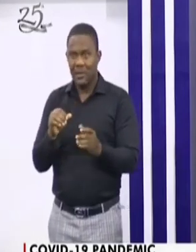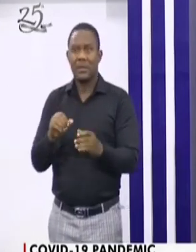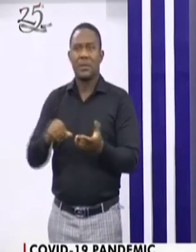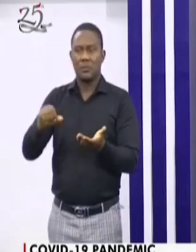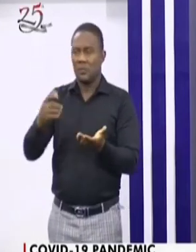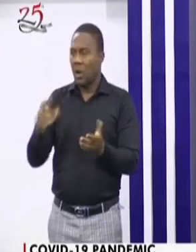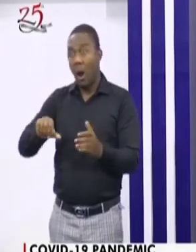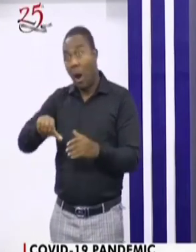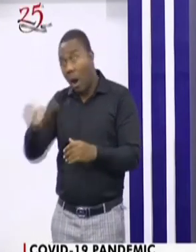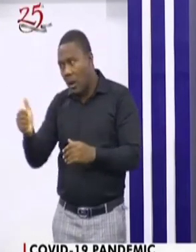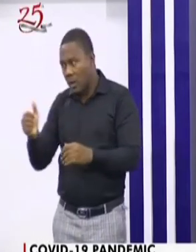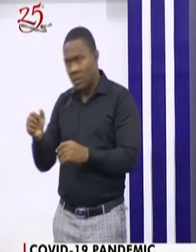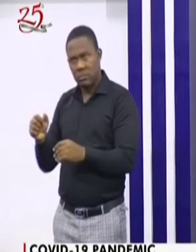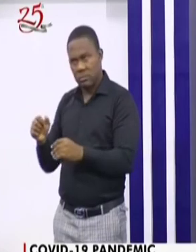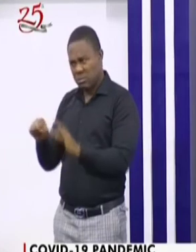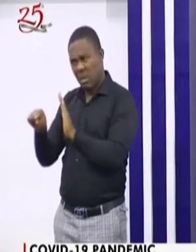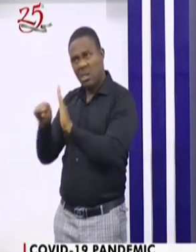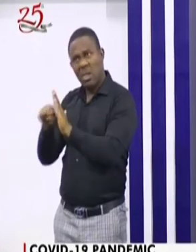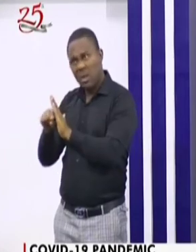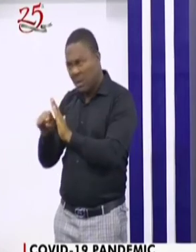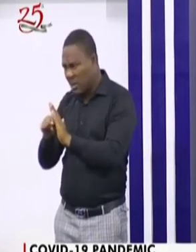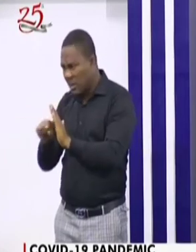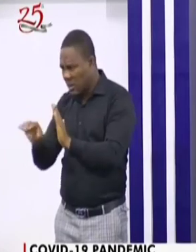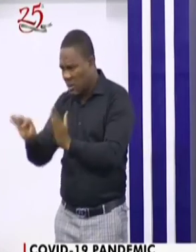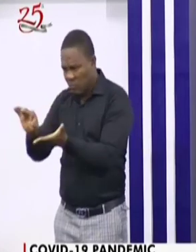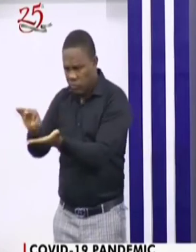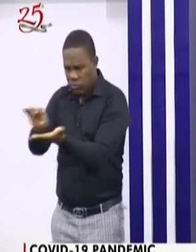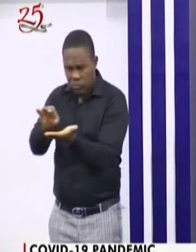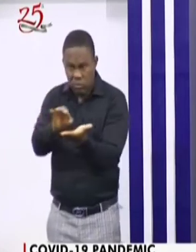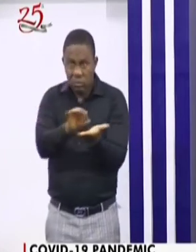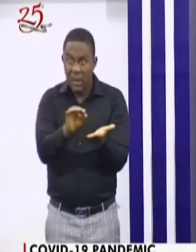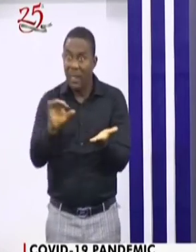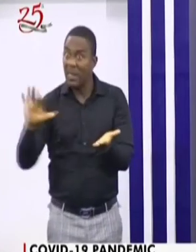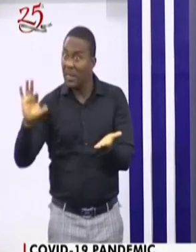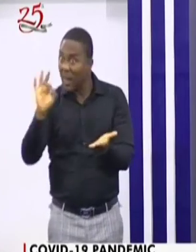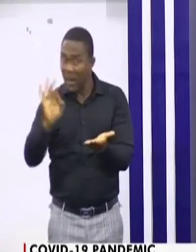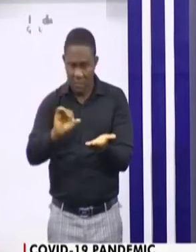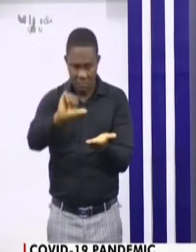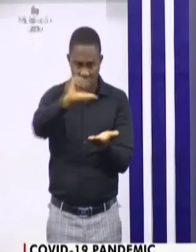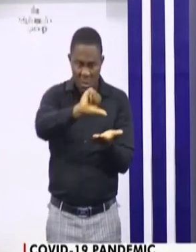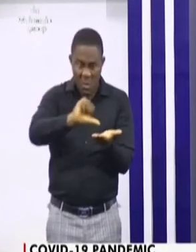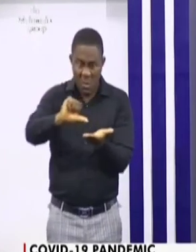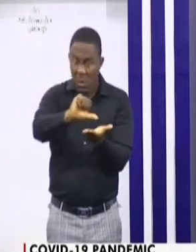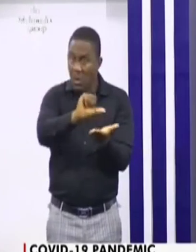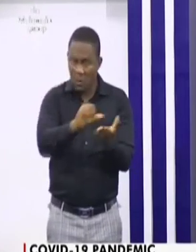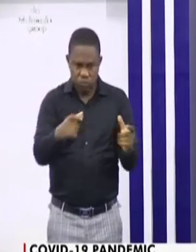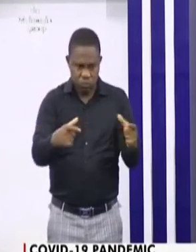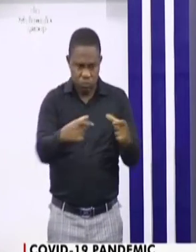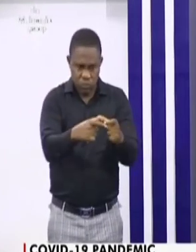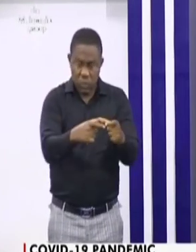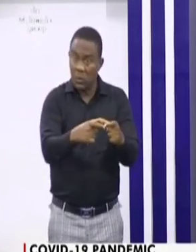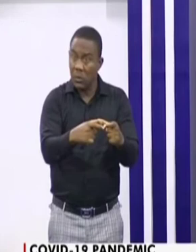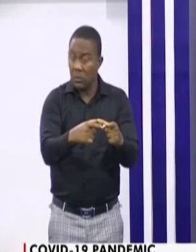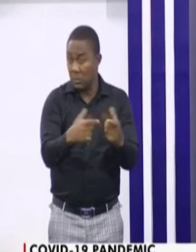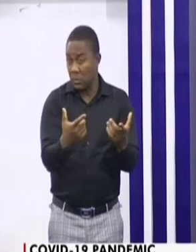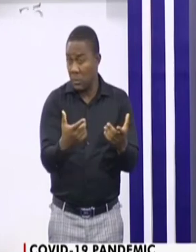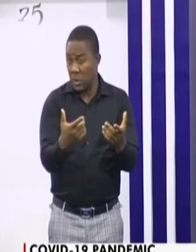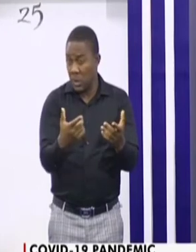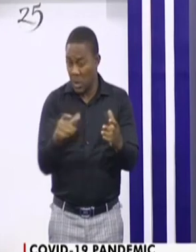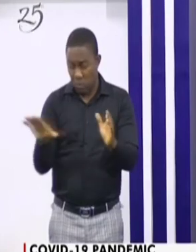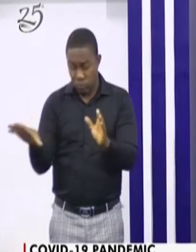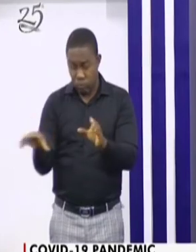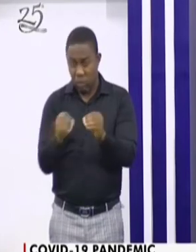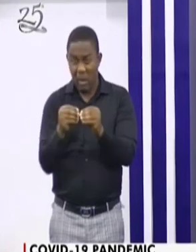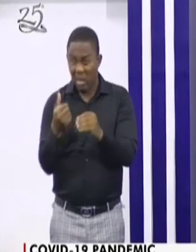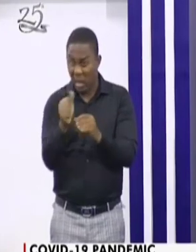9 other samples, which were negative. Therefore, we could determine that if we pool 1, 2, 3, 4, 5, 6, 7, 8, 9,